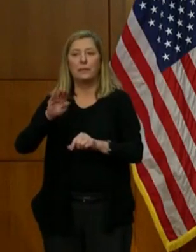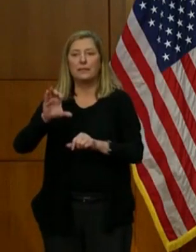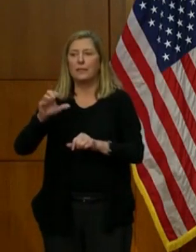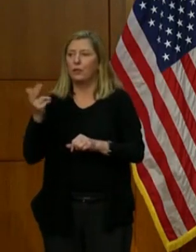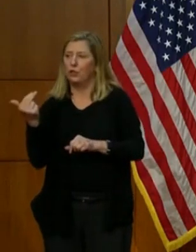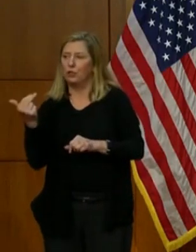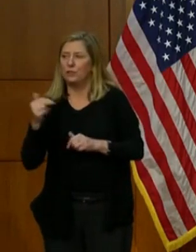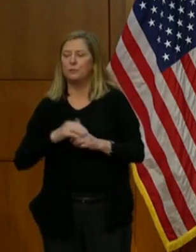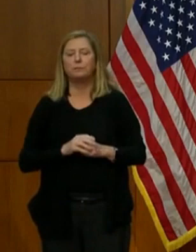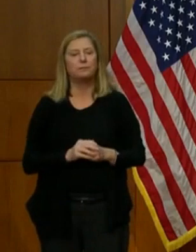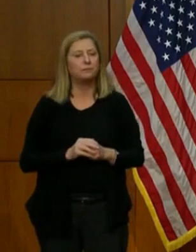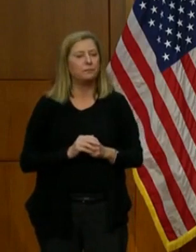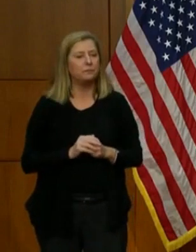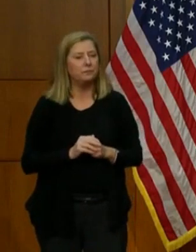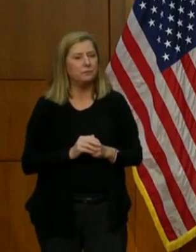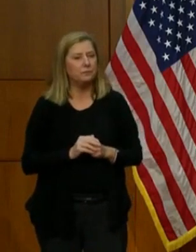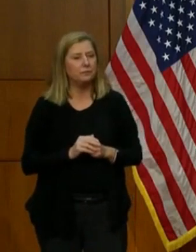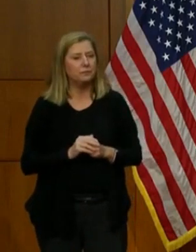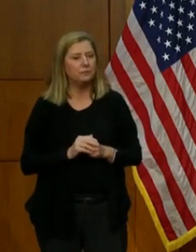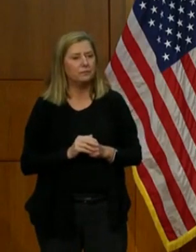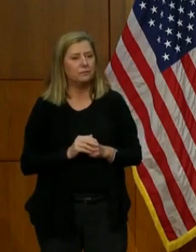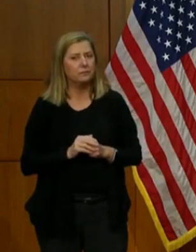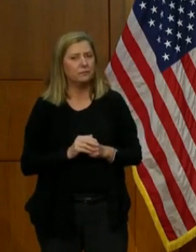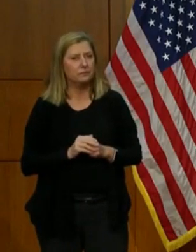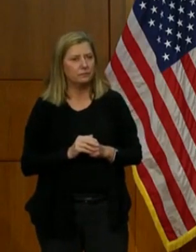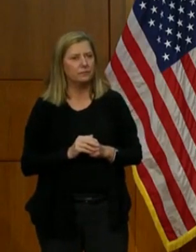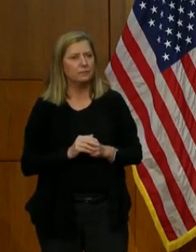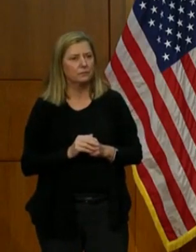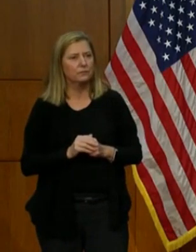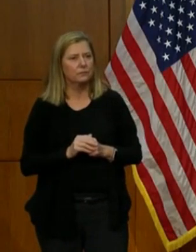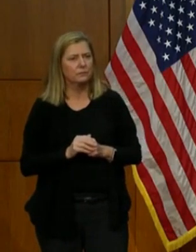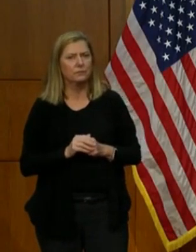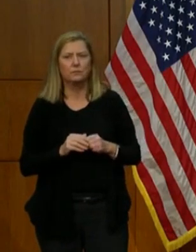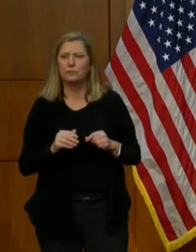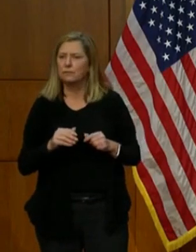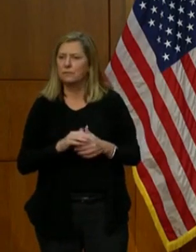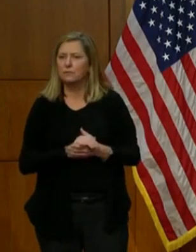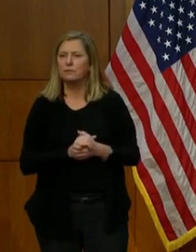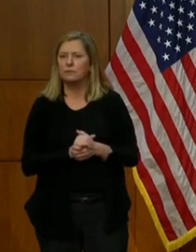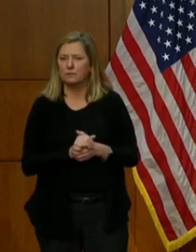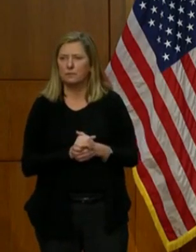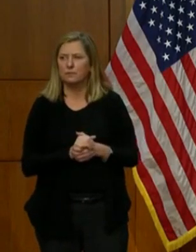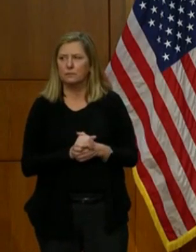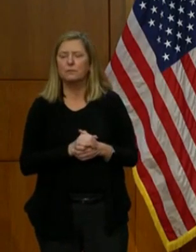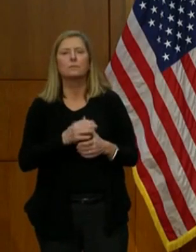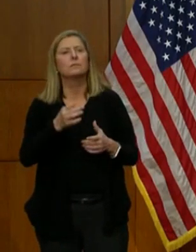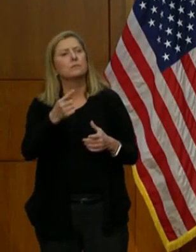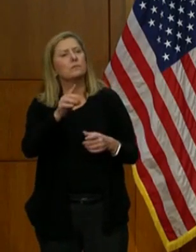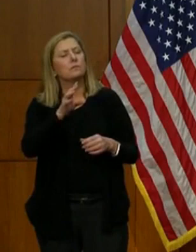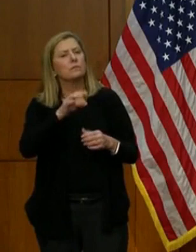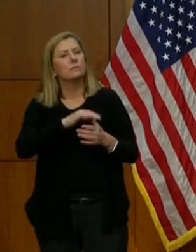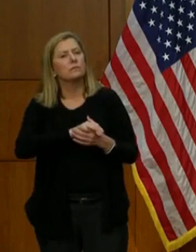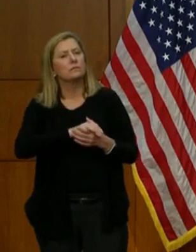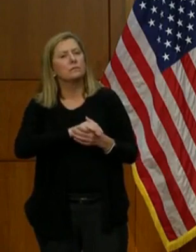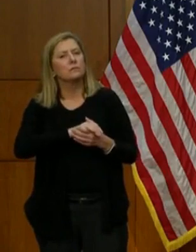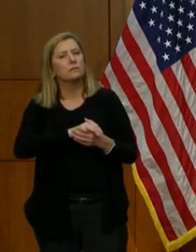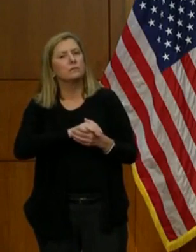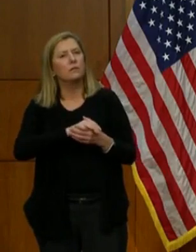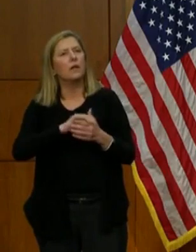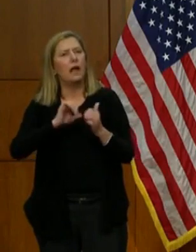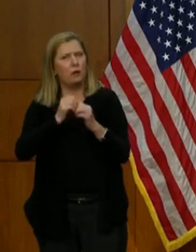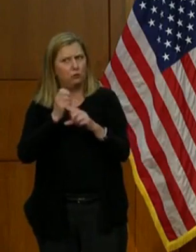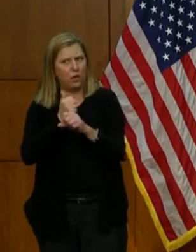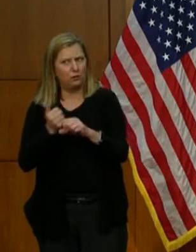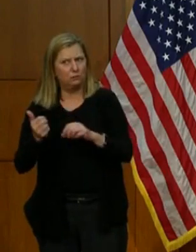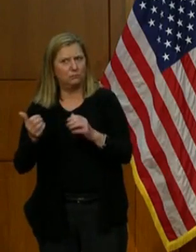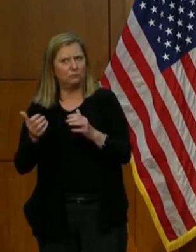Hi, Governor. You mentioned supply limitations when it comes to this vaccine. So what are you doing to advocate for Virginia to get those increased doses? And can